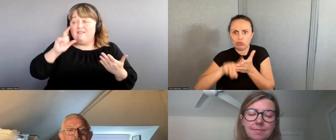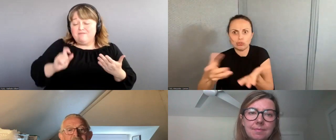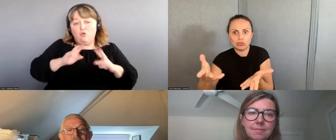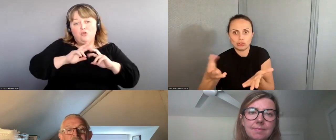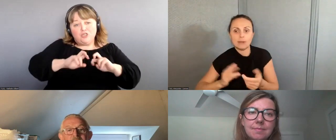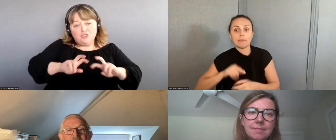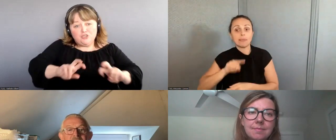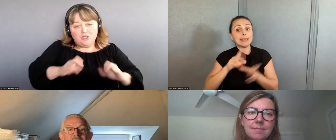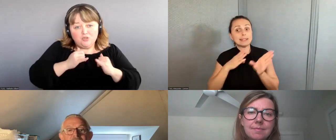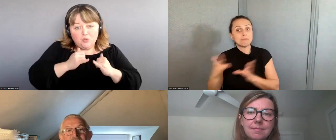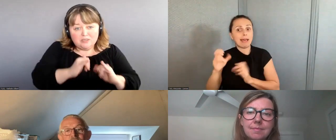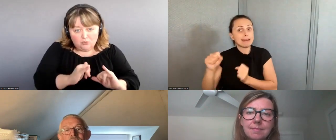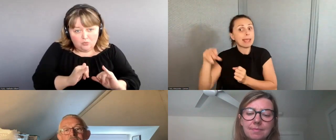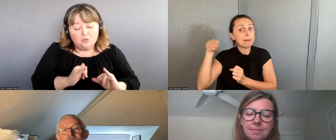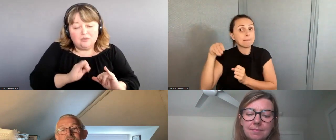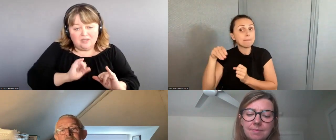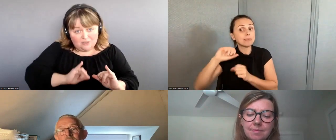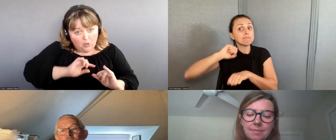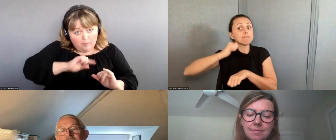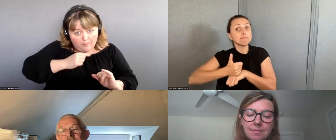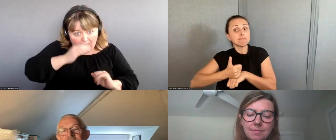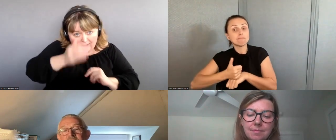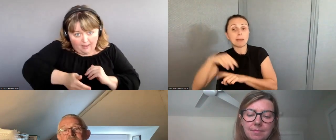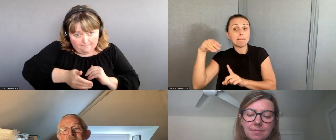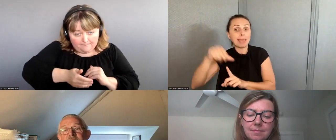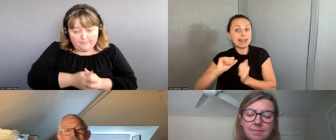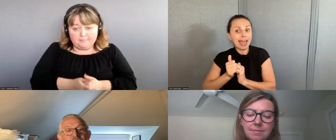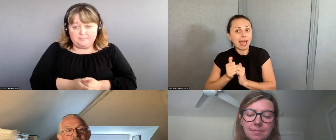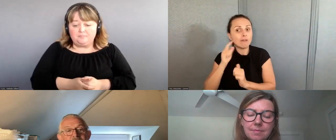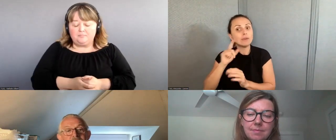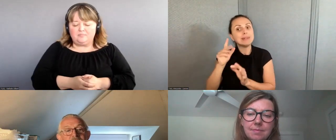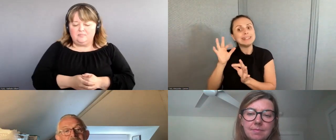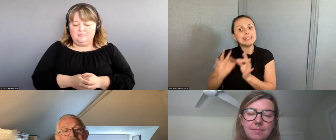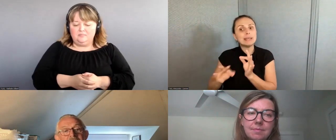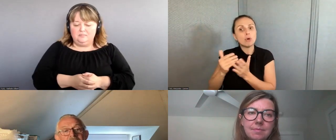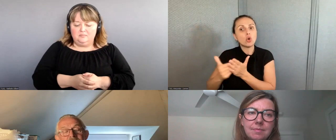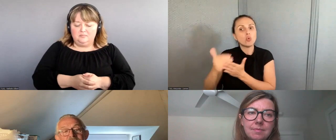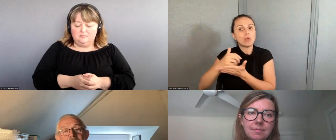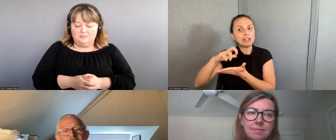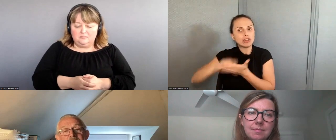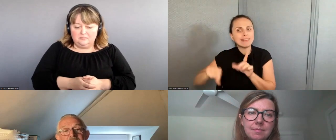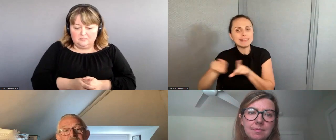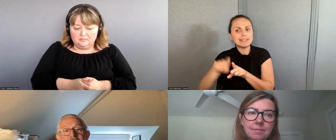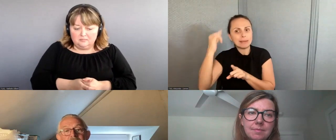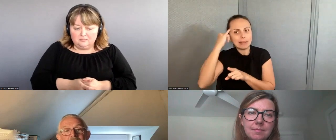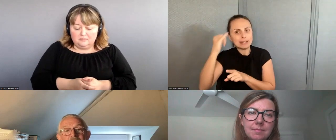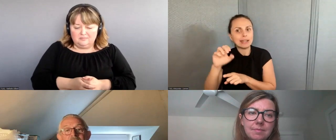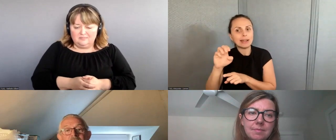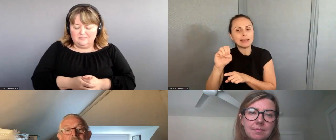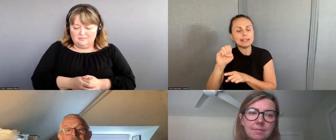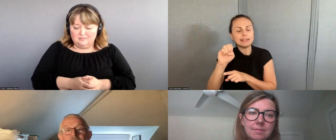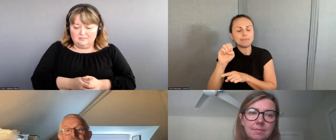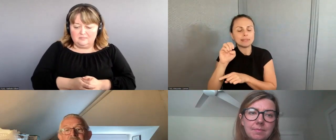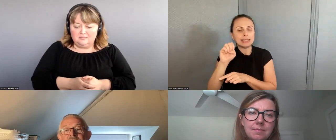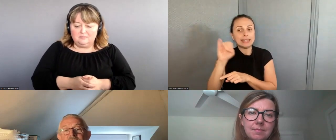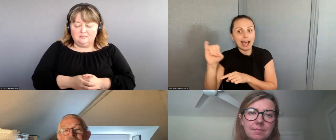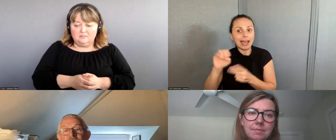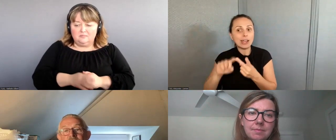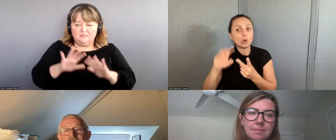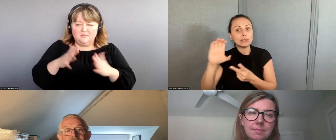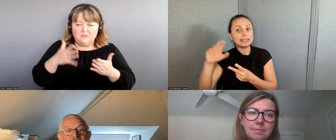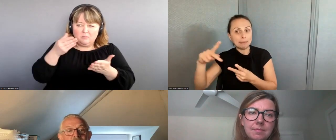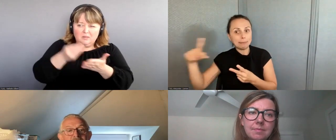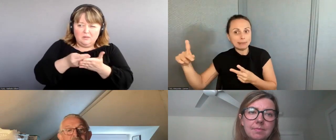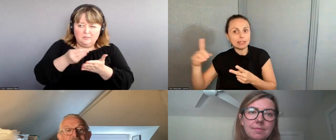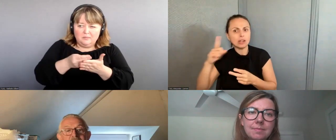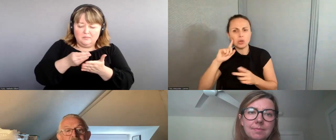This plan could be paid for through simple wage deductions similar to EI or CPP. It would change the